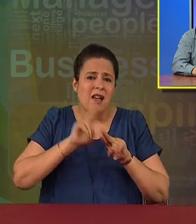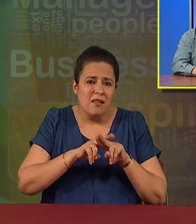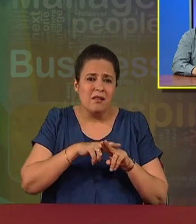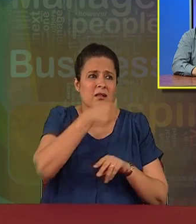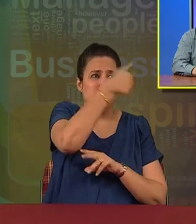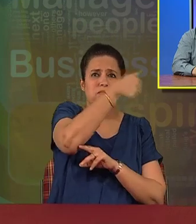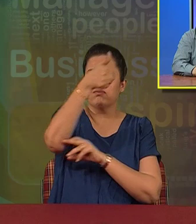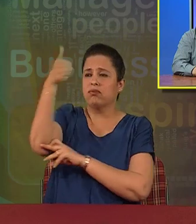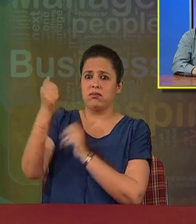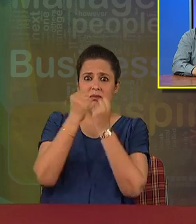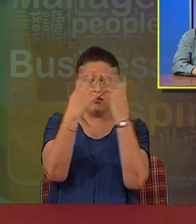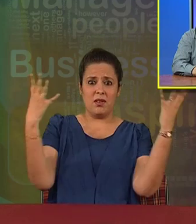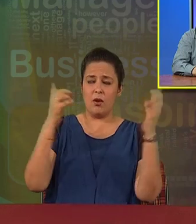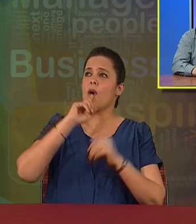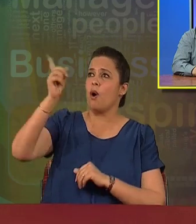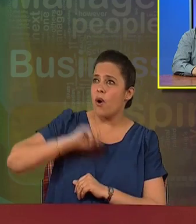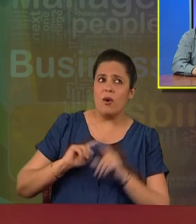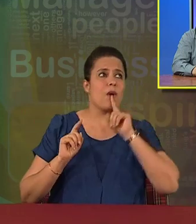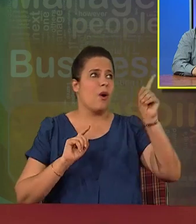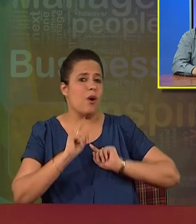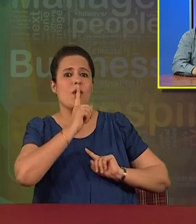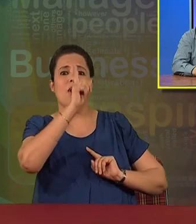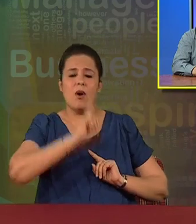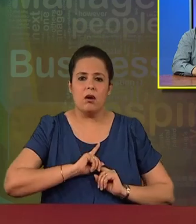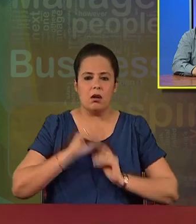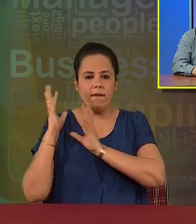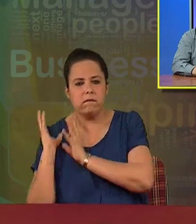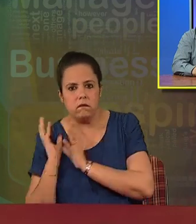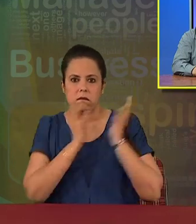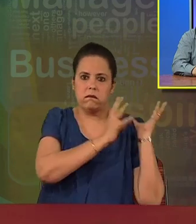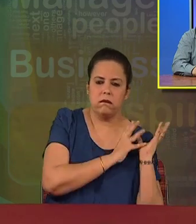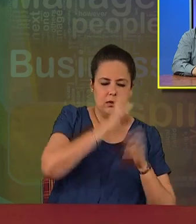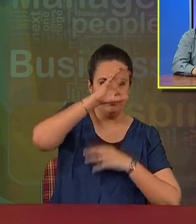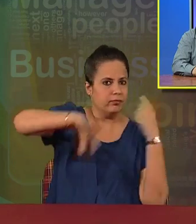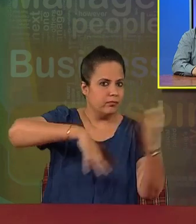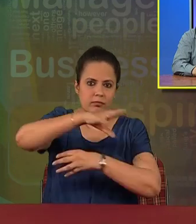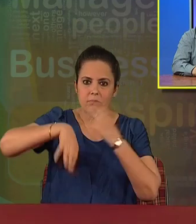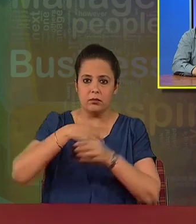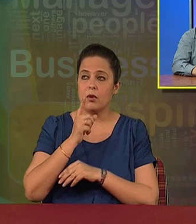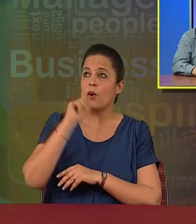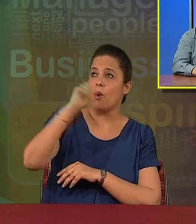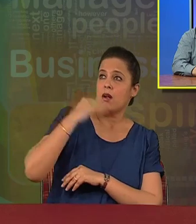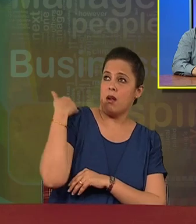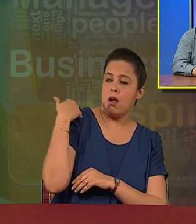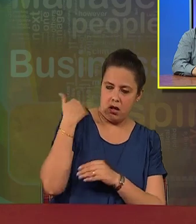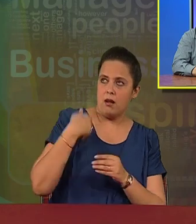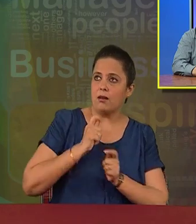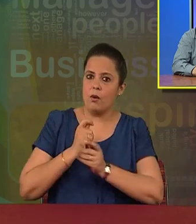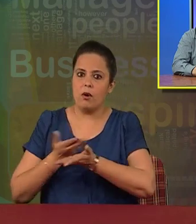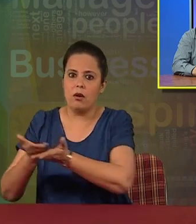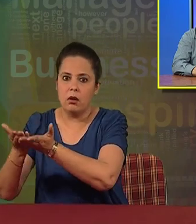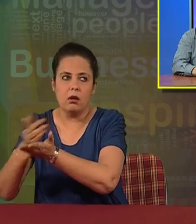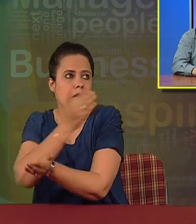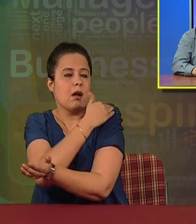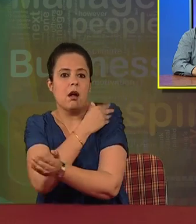many bosses? There will be overlapping of work. If first boss is asking him to do the work, he will